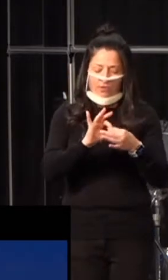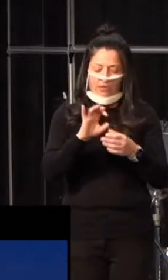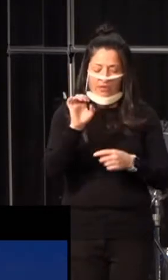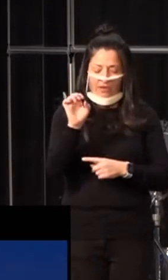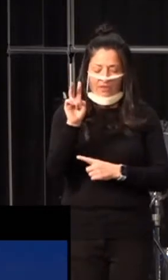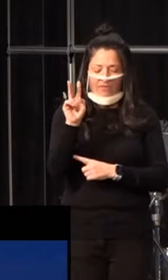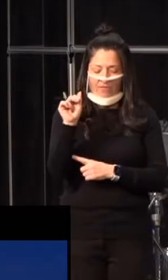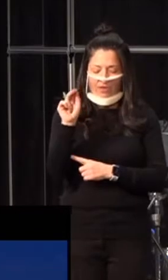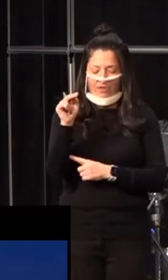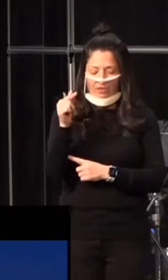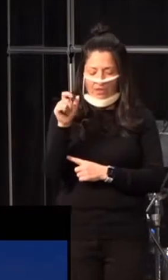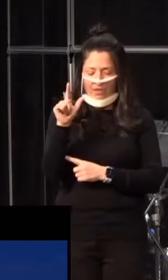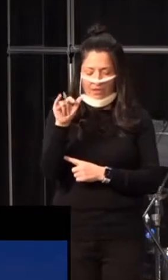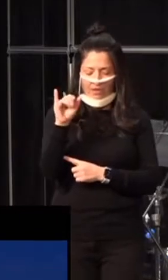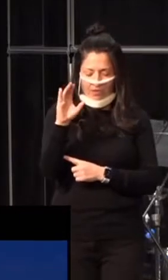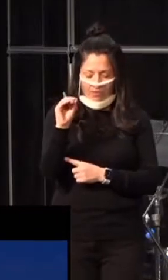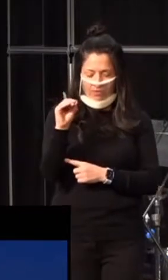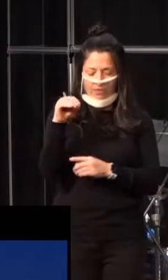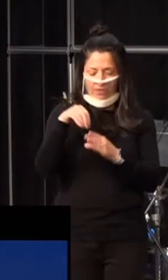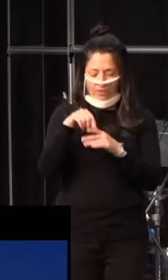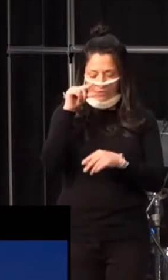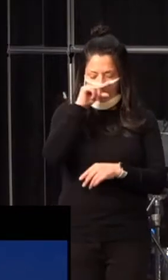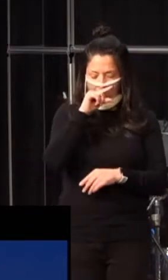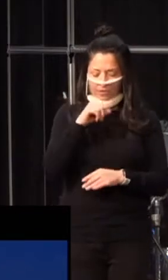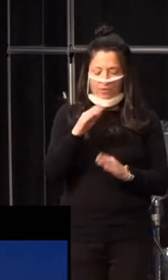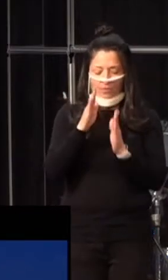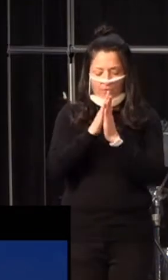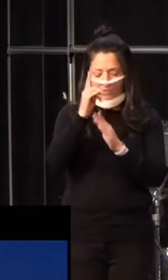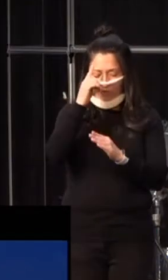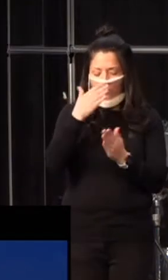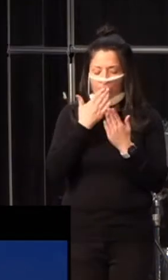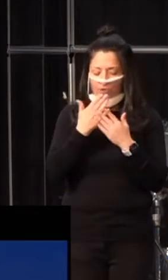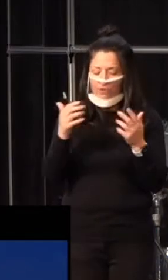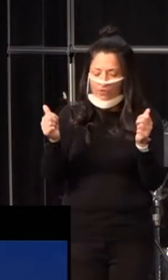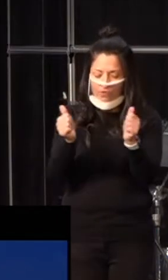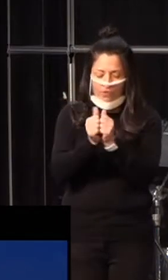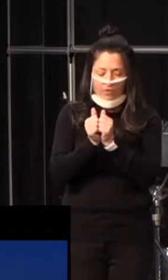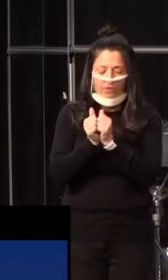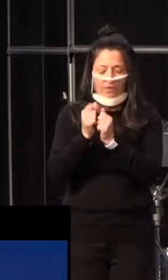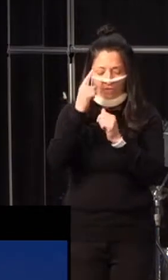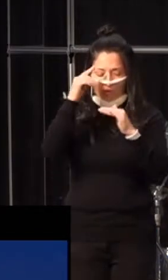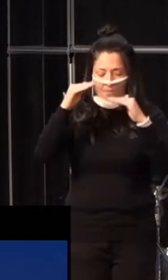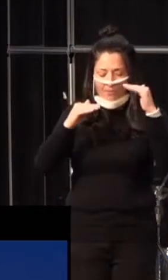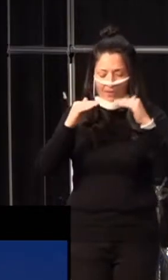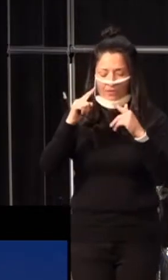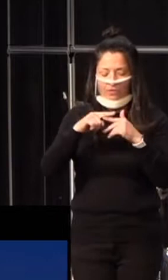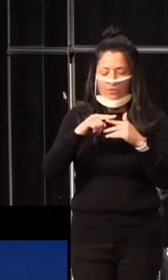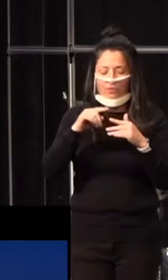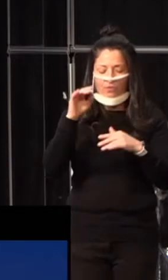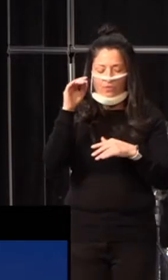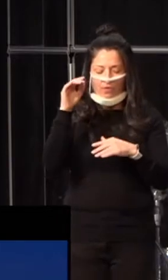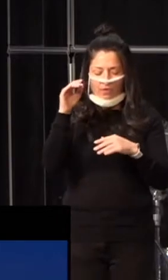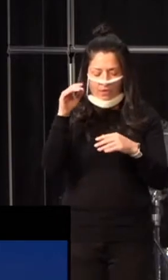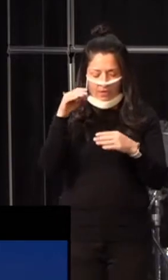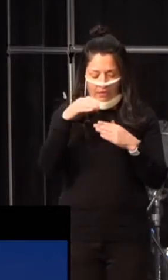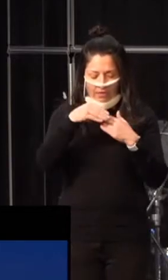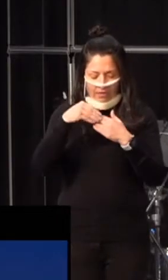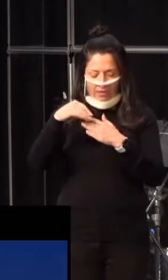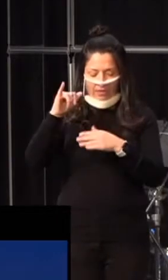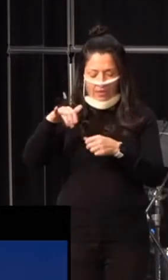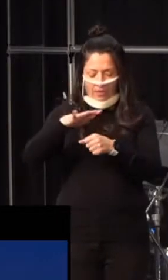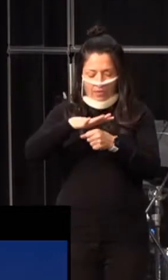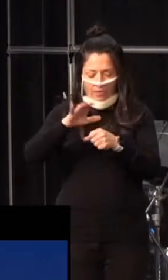Greece. Pray for great unity. Pray for balance between pastoring the local church and leading this ministry. Pray for